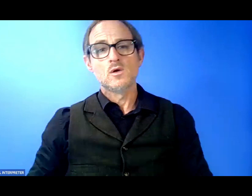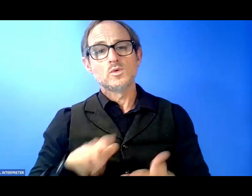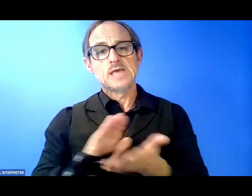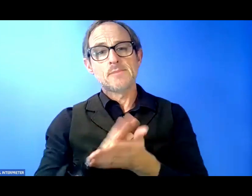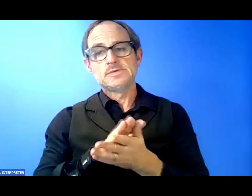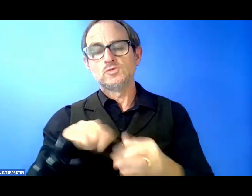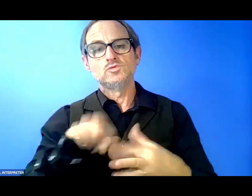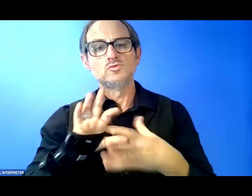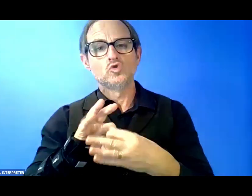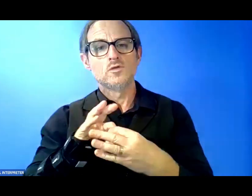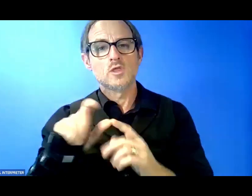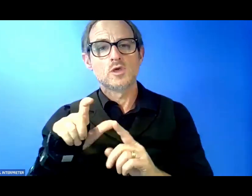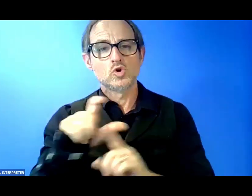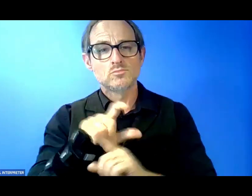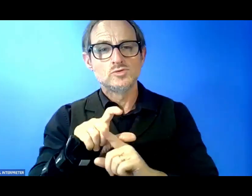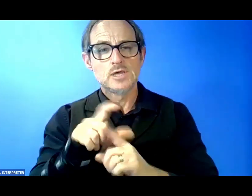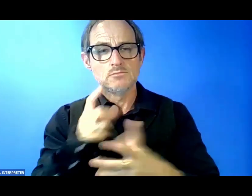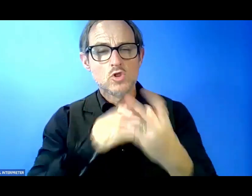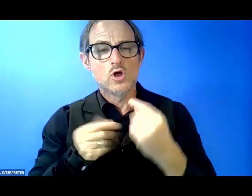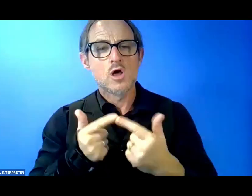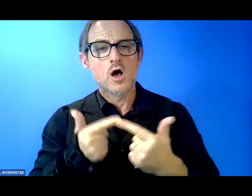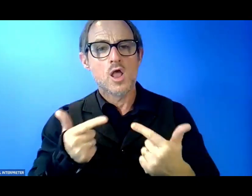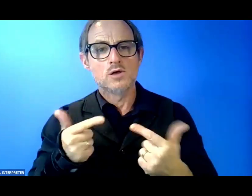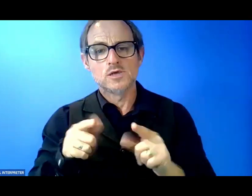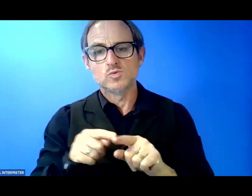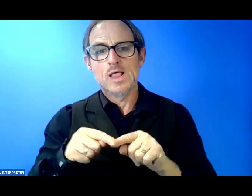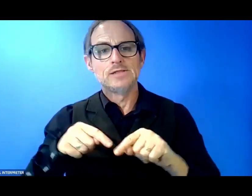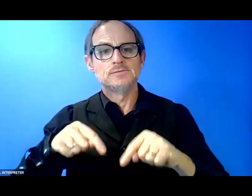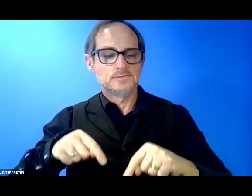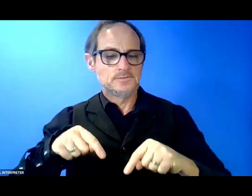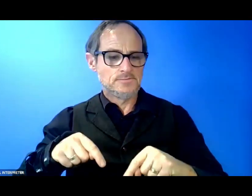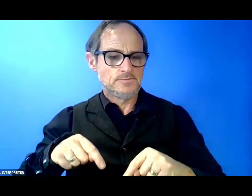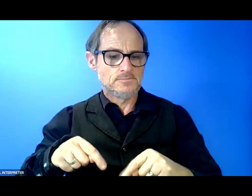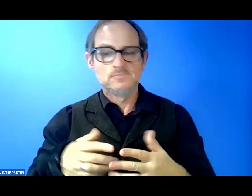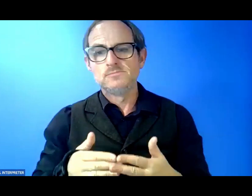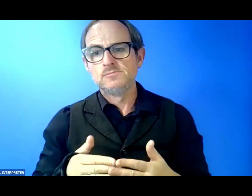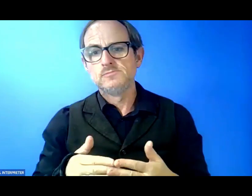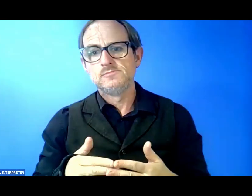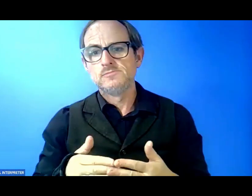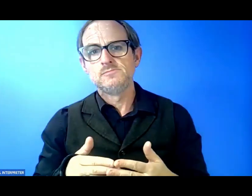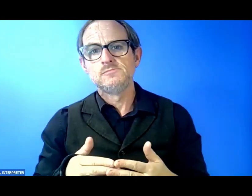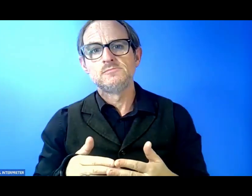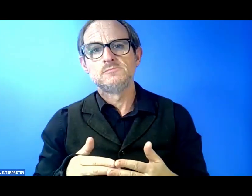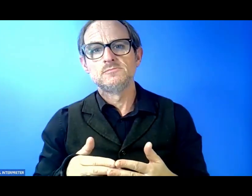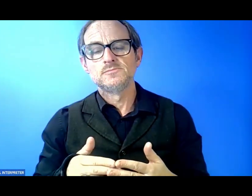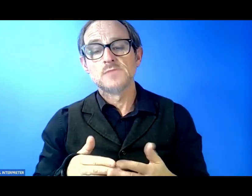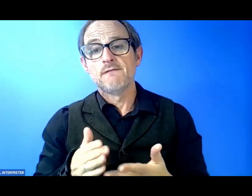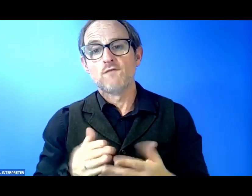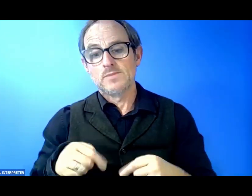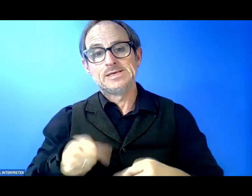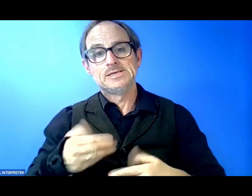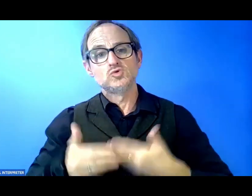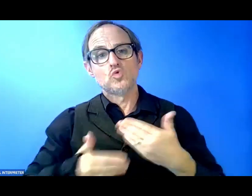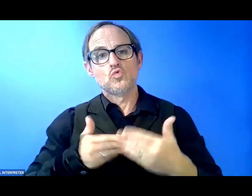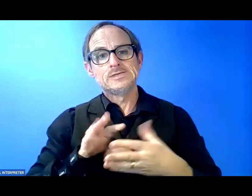community, to learn a lot, and yeah, involve North Macedonia and especially Skopje inside the story. So from storytelling,